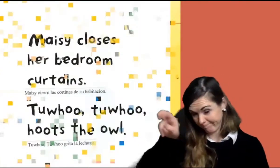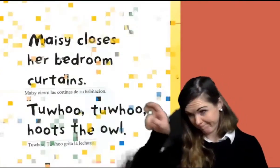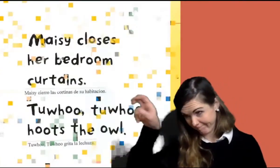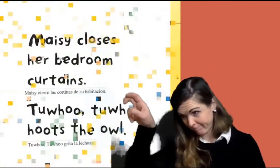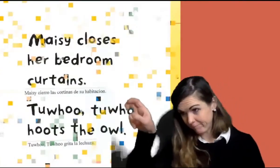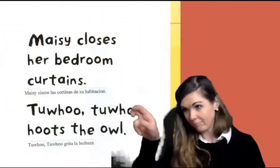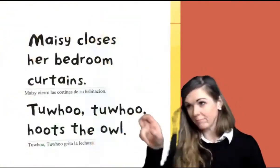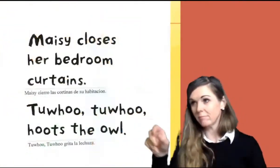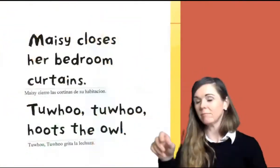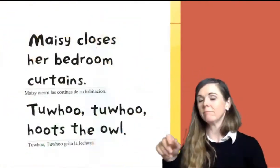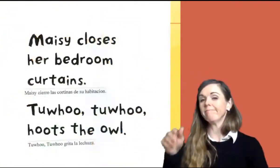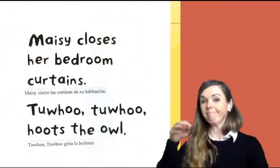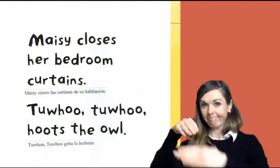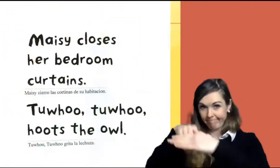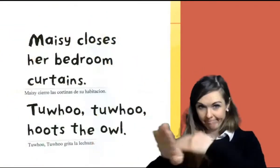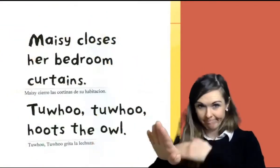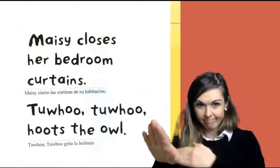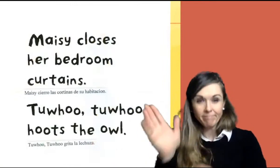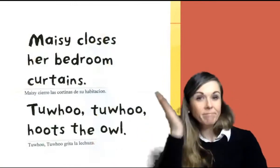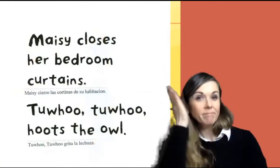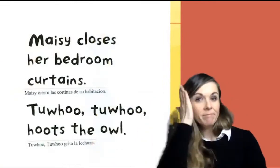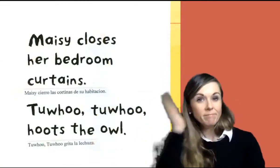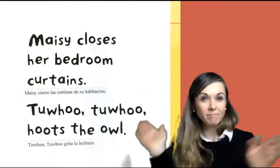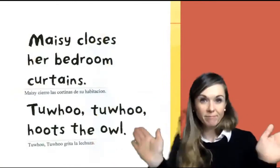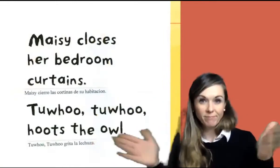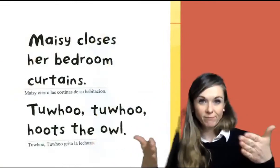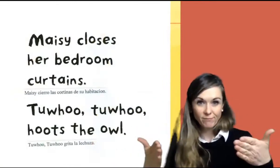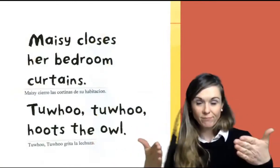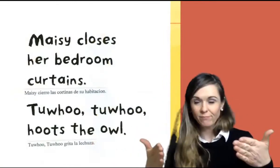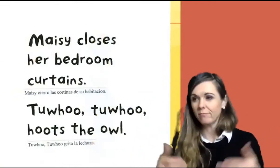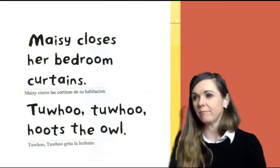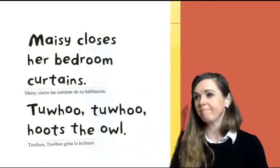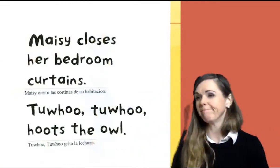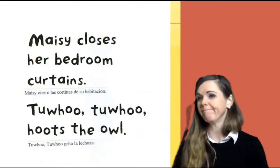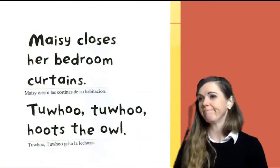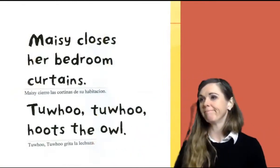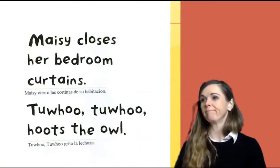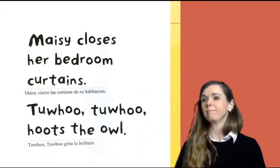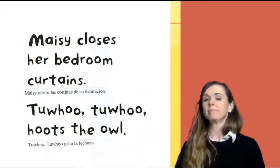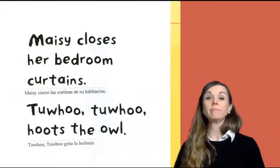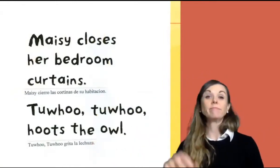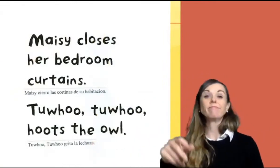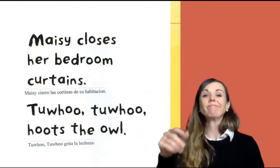Maisy walks up the stairs, enters her bedroom.